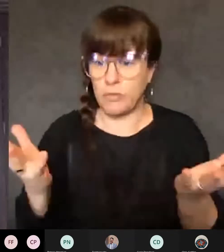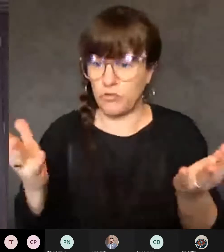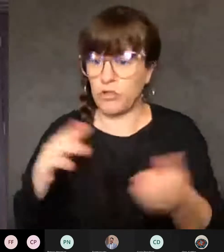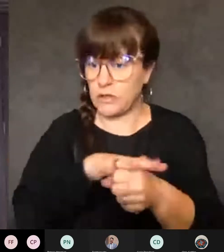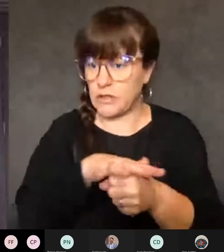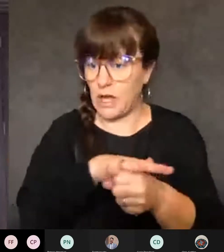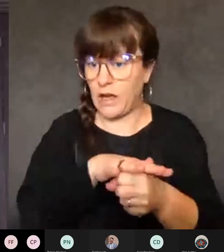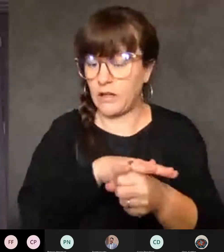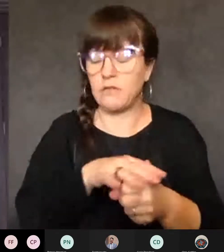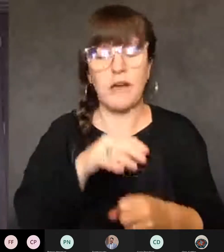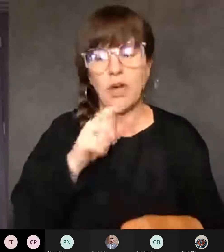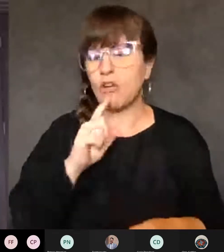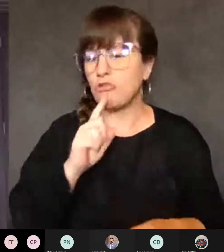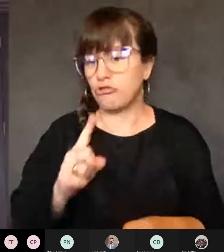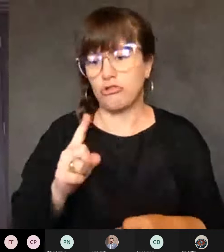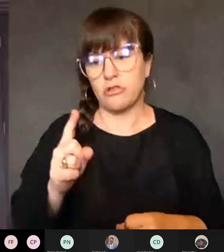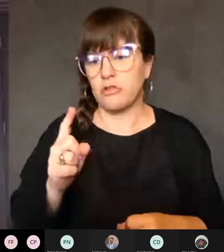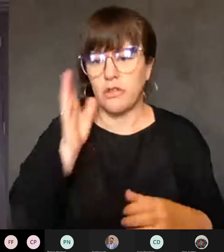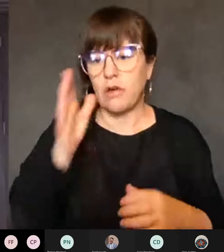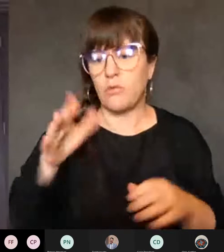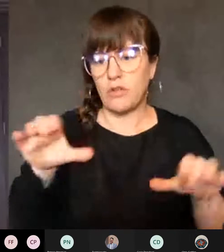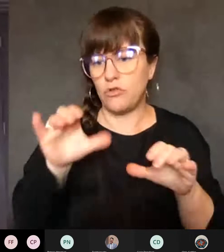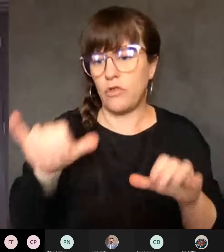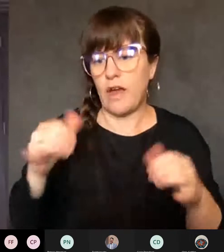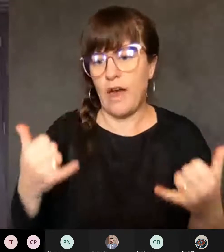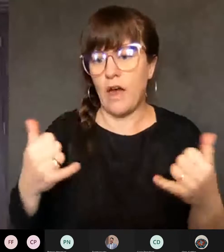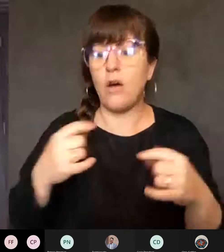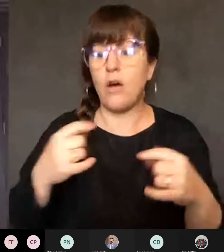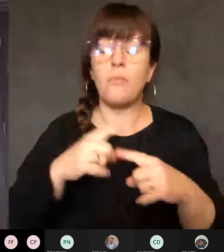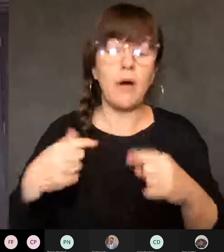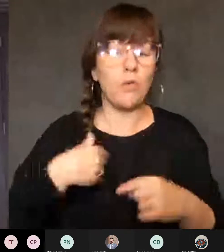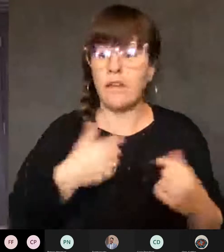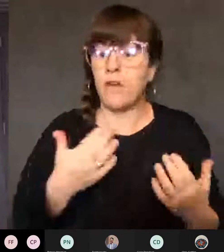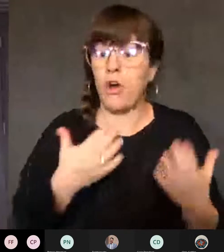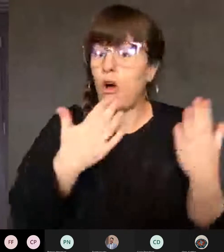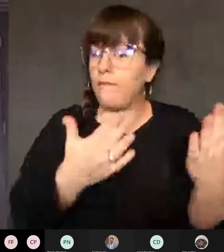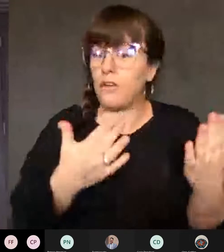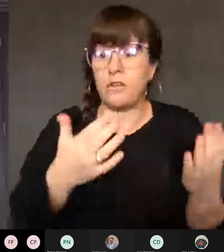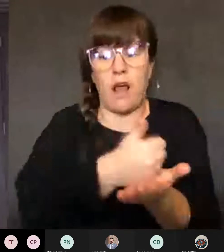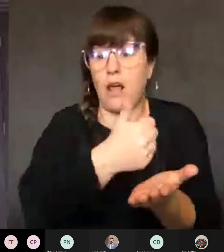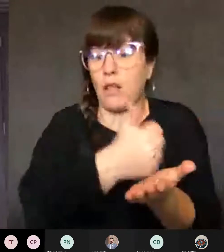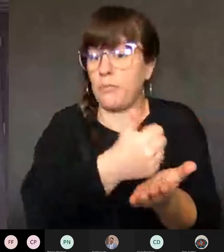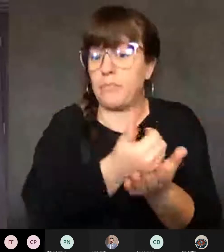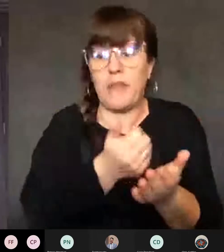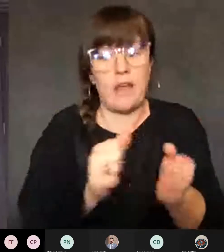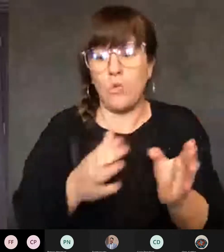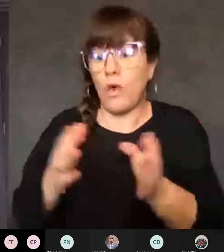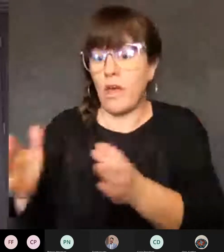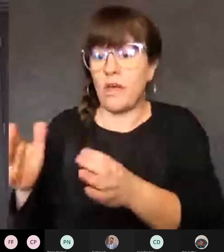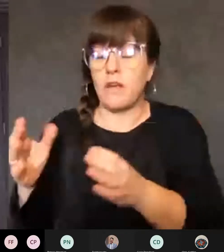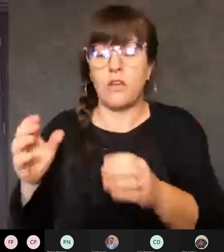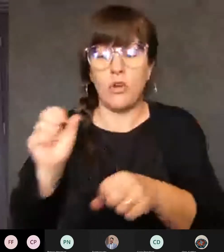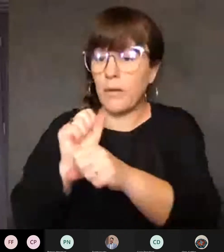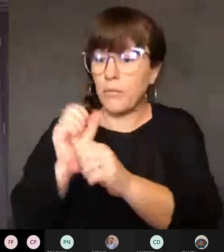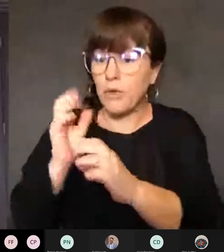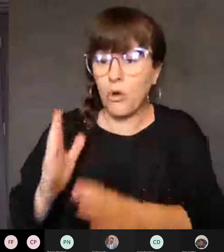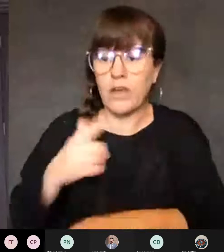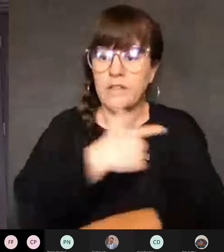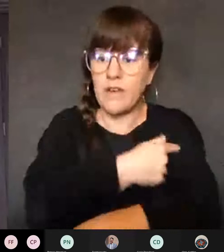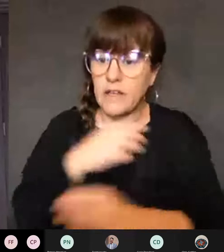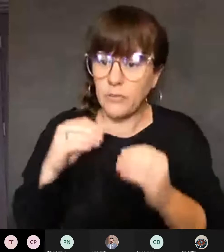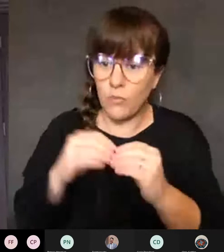But we've offered to help in any way that we can. If there's any way to get employees vaccinated more quickly, all I